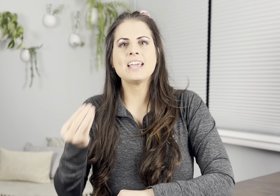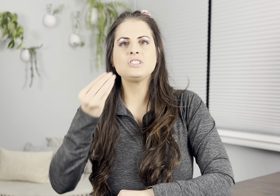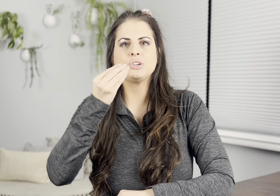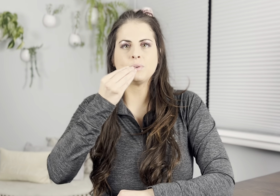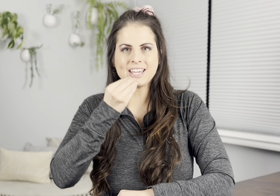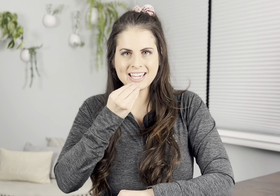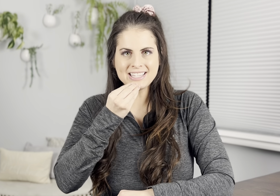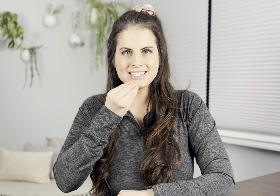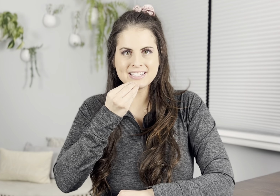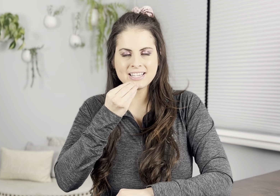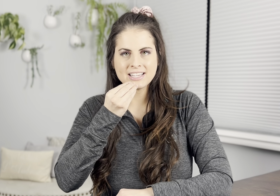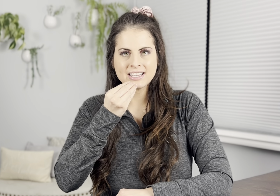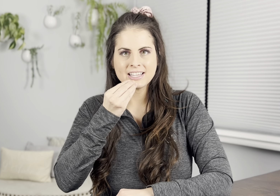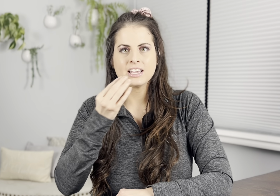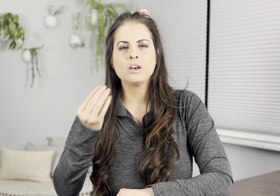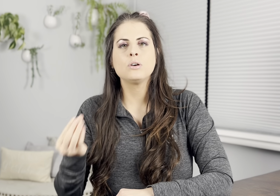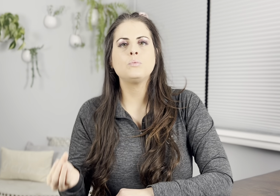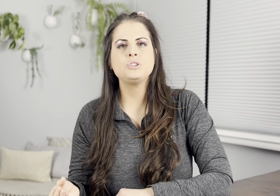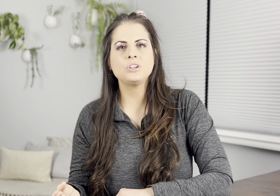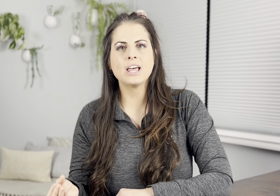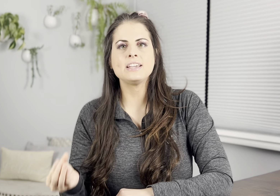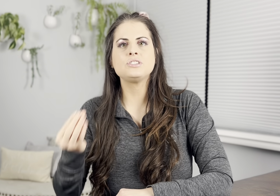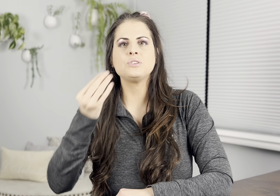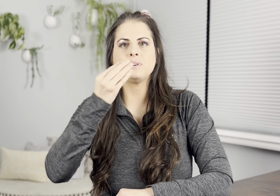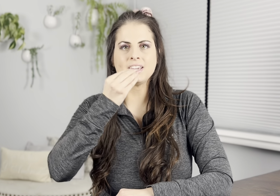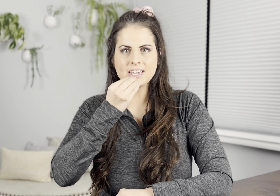to eat? Would you like to eat?